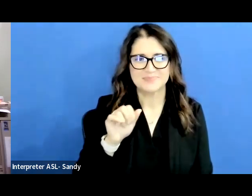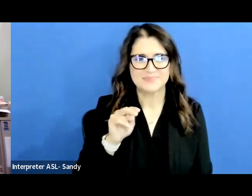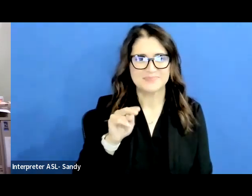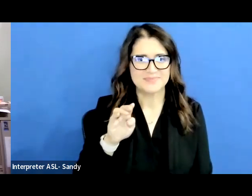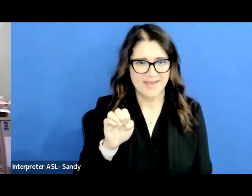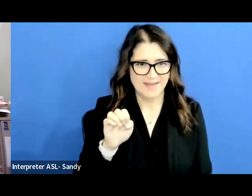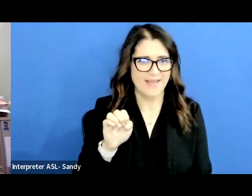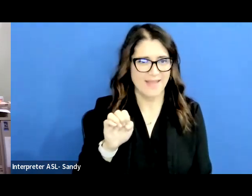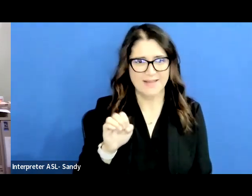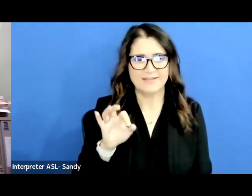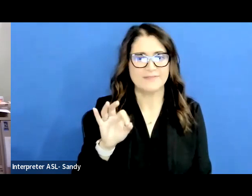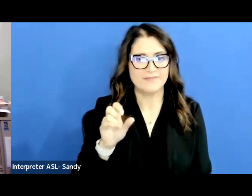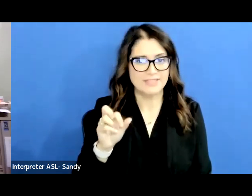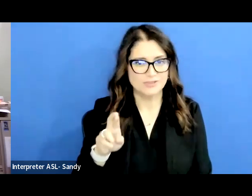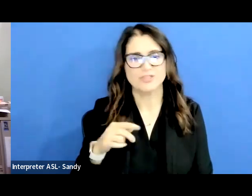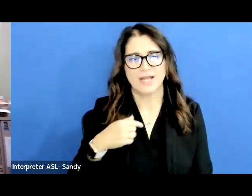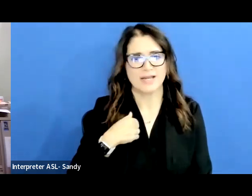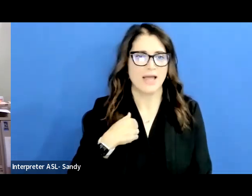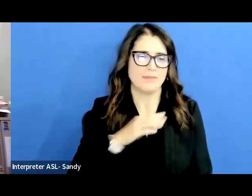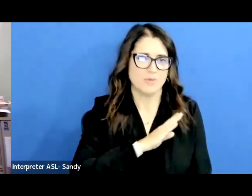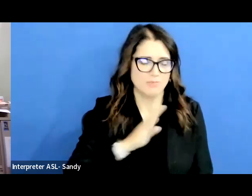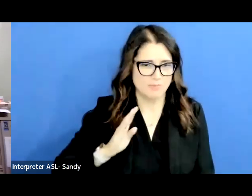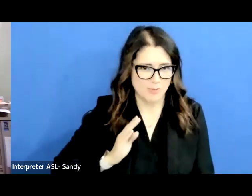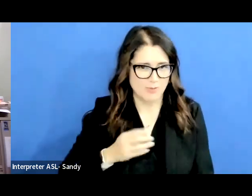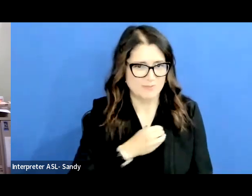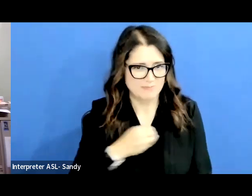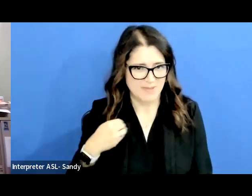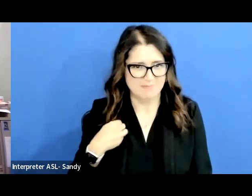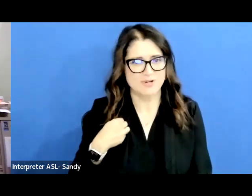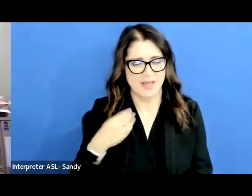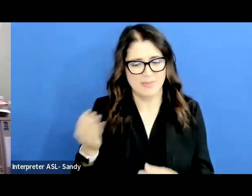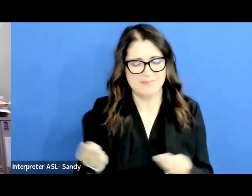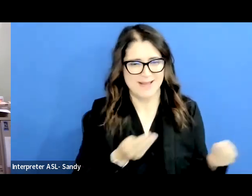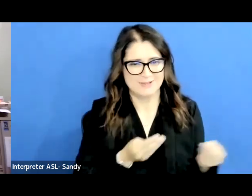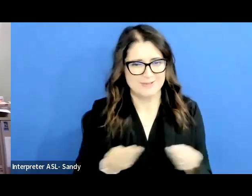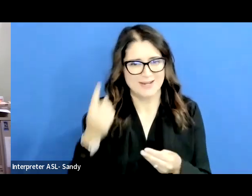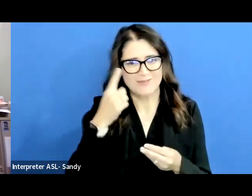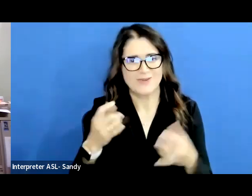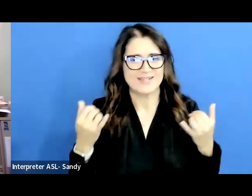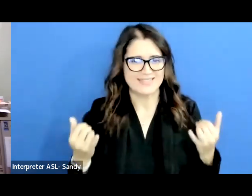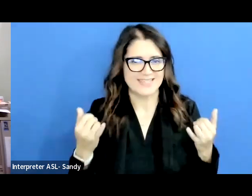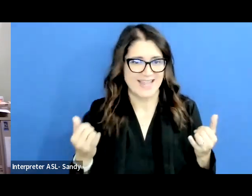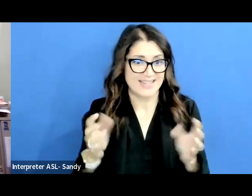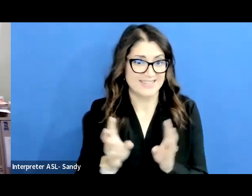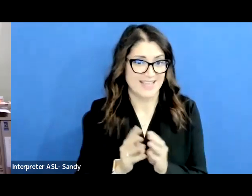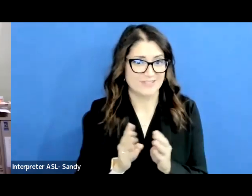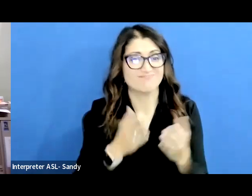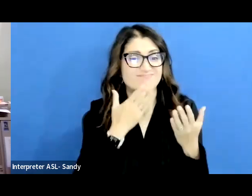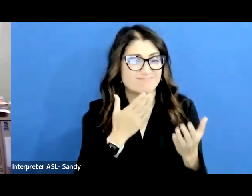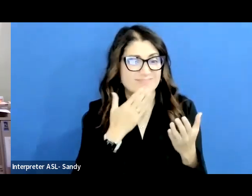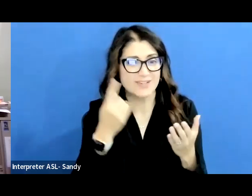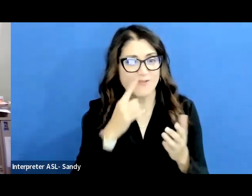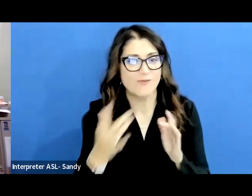board member and the moderator of today's session. Thank you for joining us for reaching